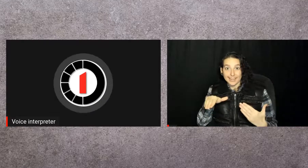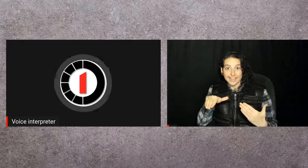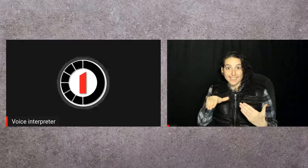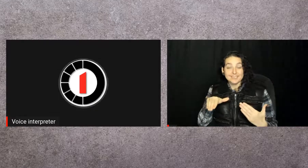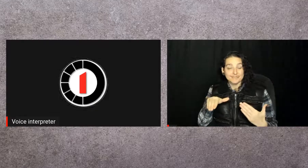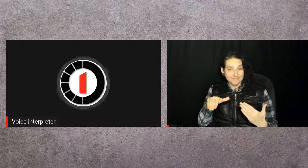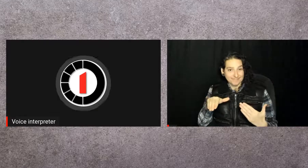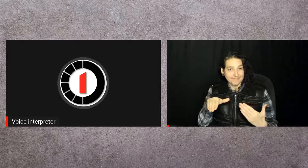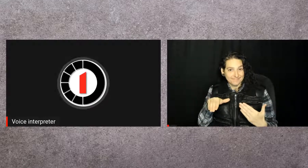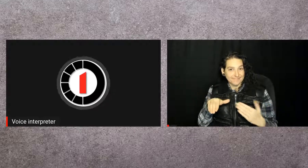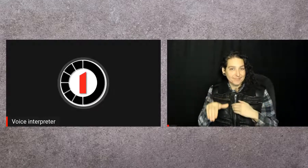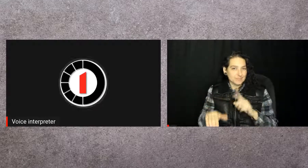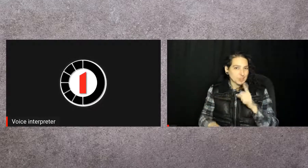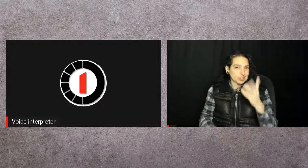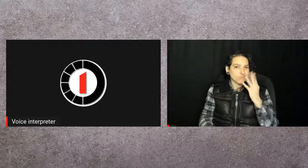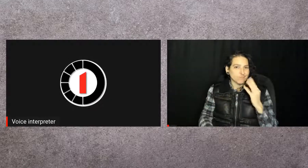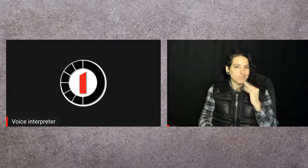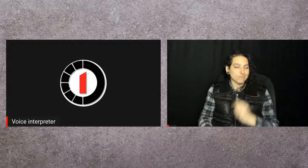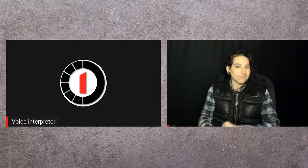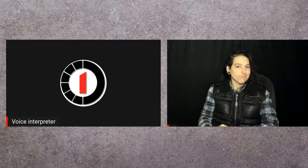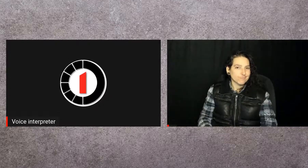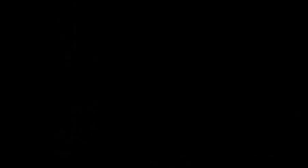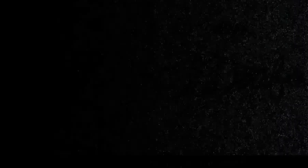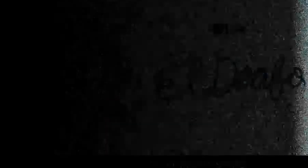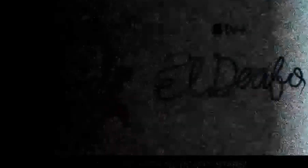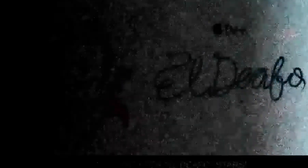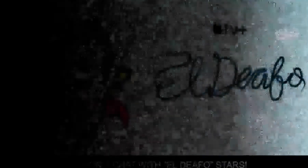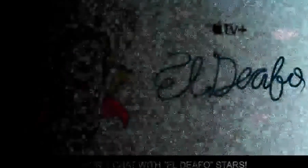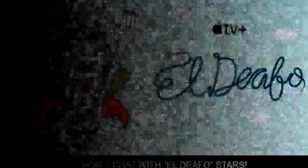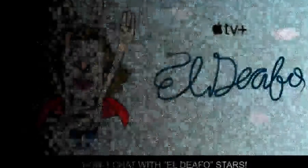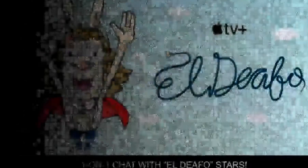the good and the bad.